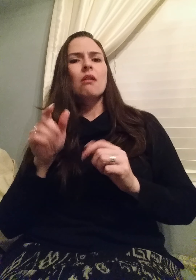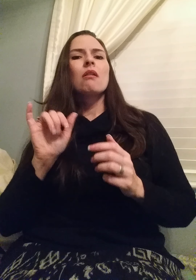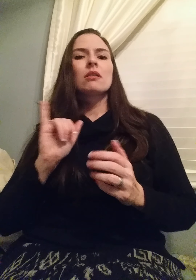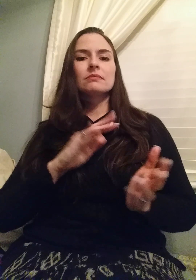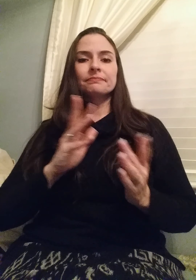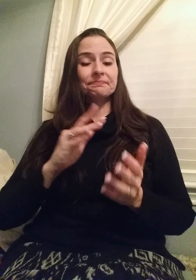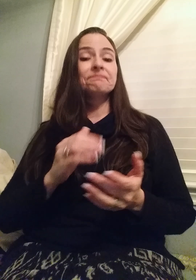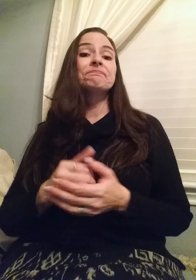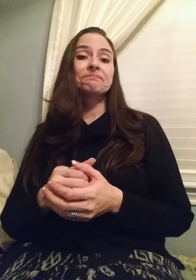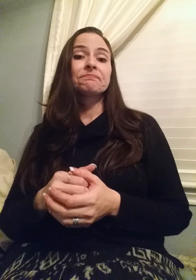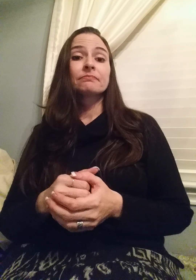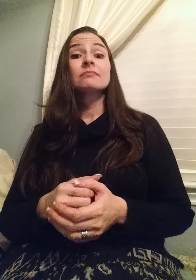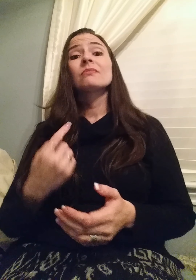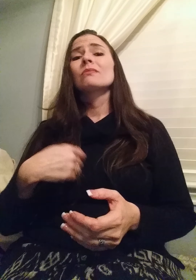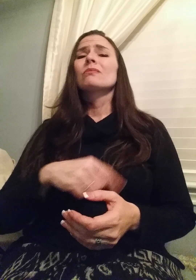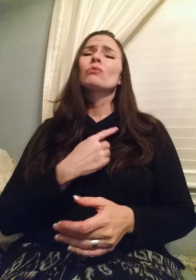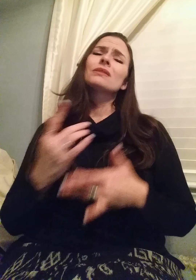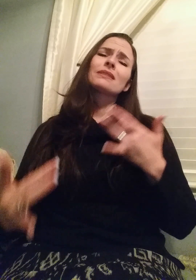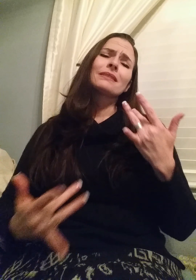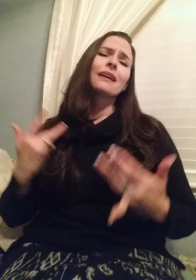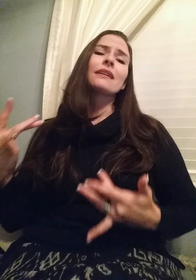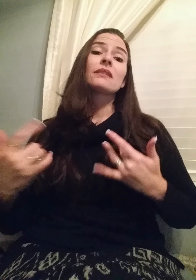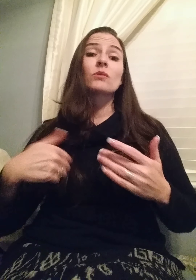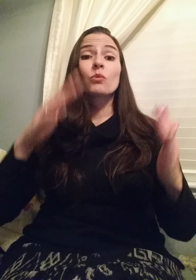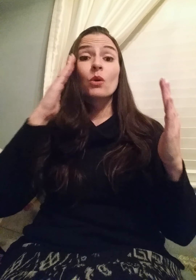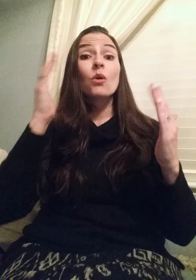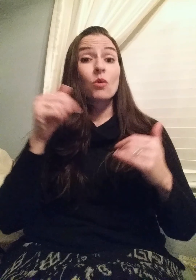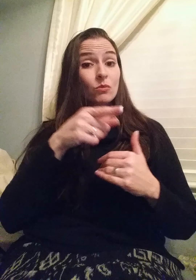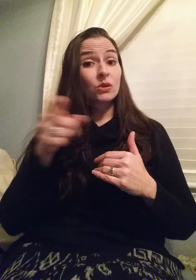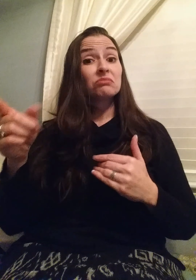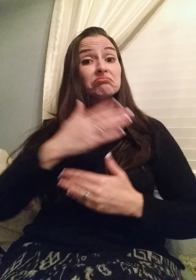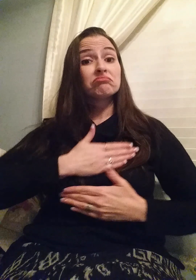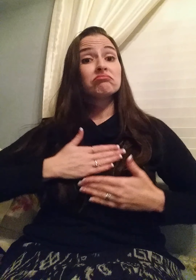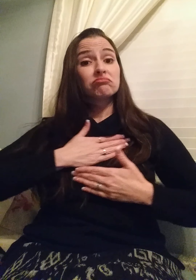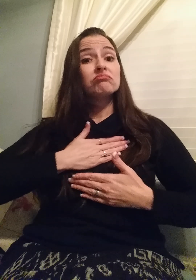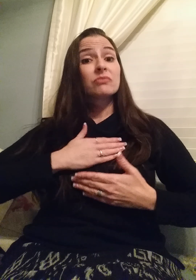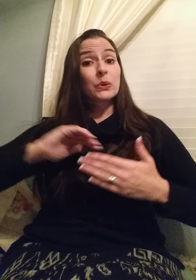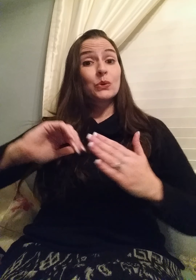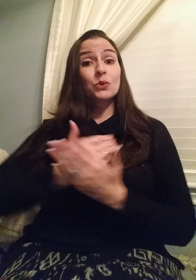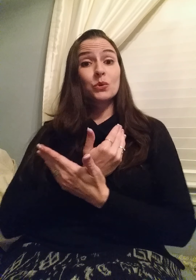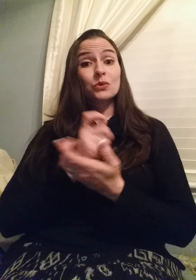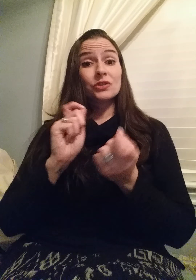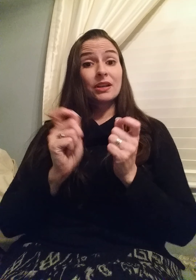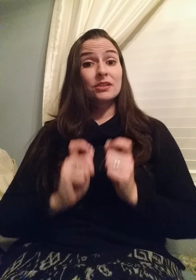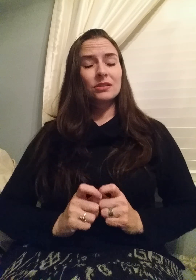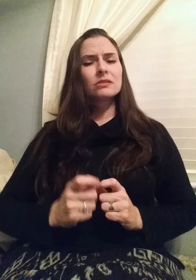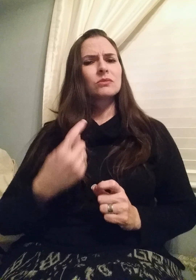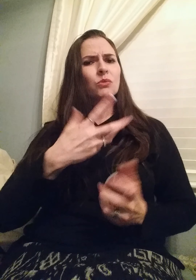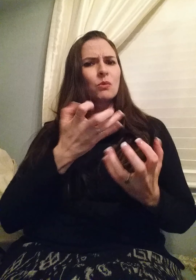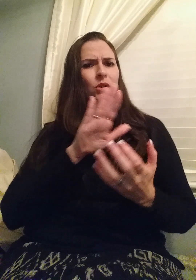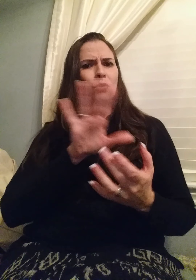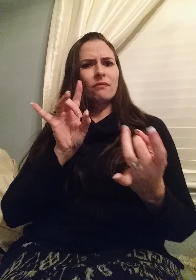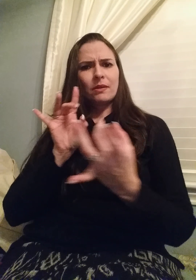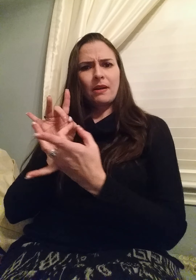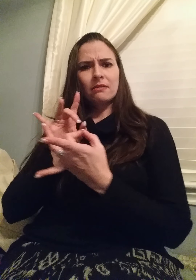really hope that you enjoy some of the changes that are coming down, and we would love your feedback, so feel free to comment below